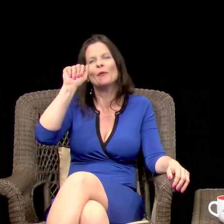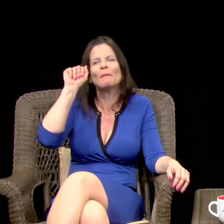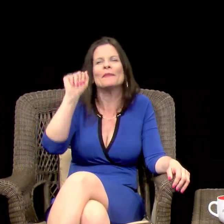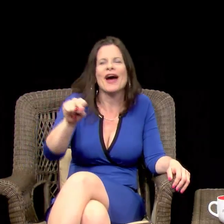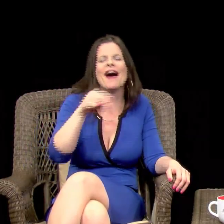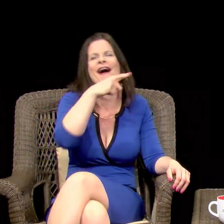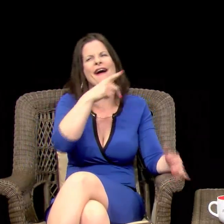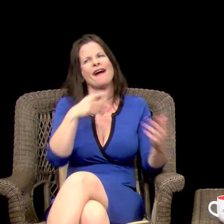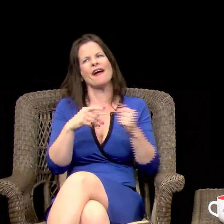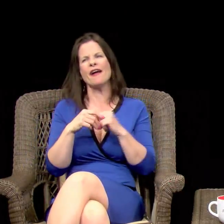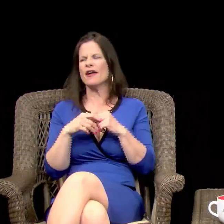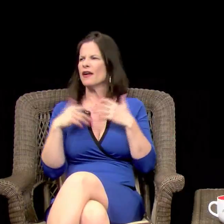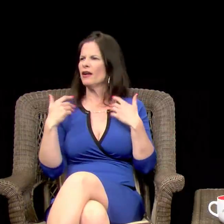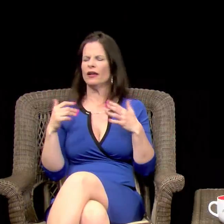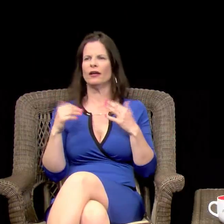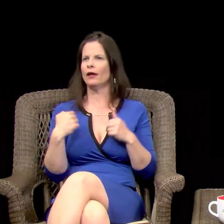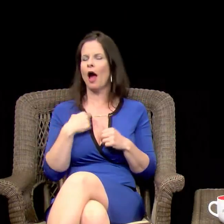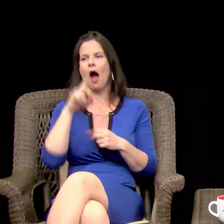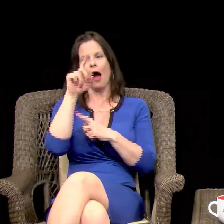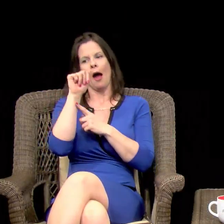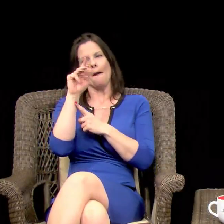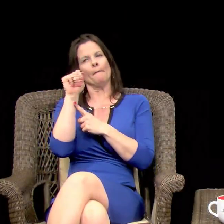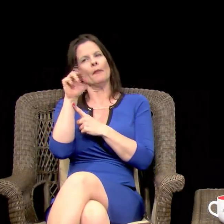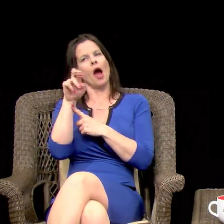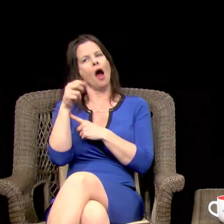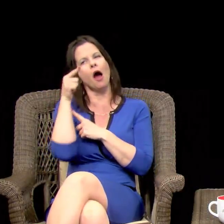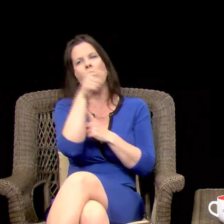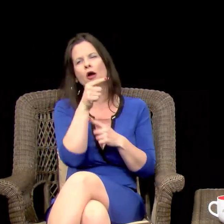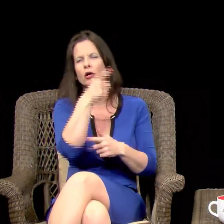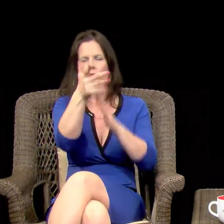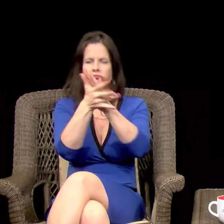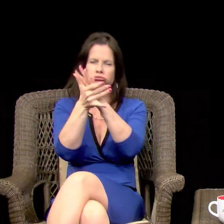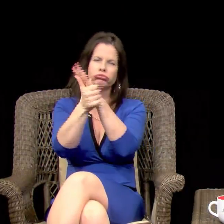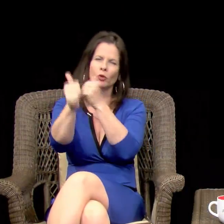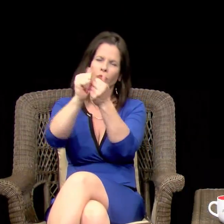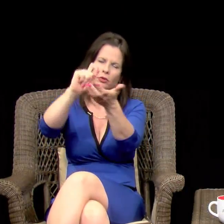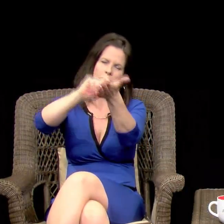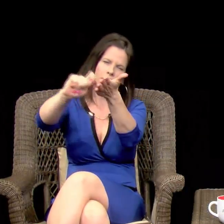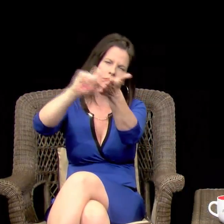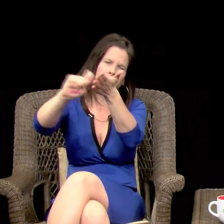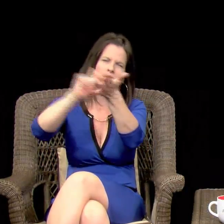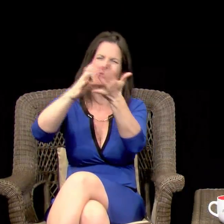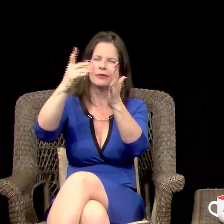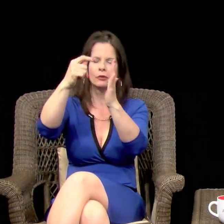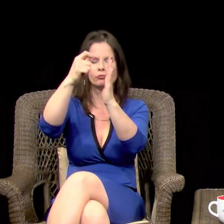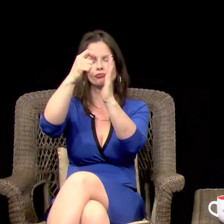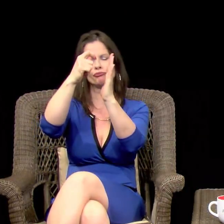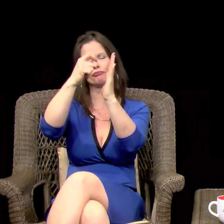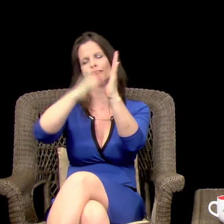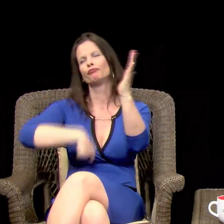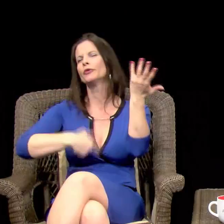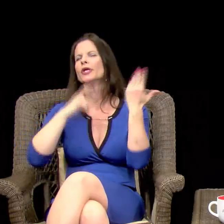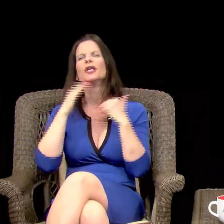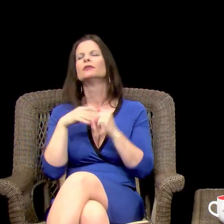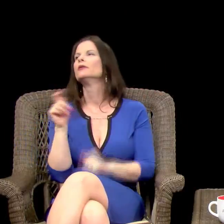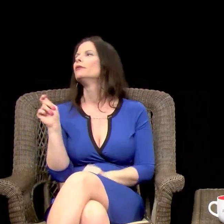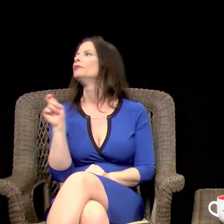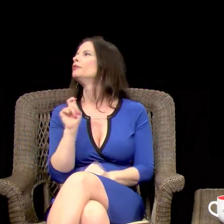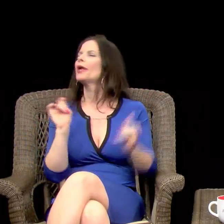And this is Rose Goodman. I admire her because she is a talented writer